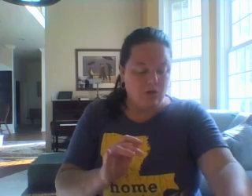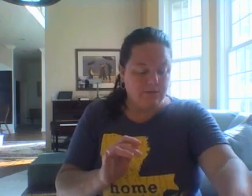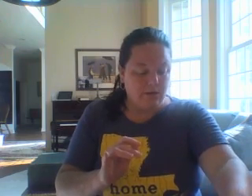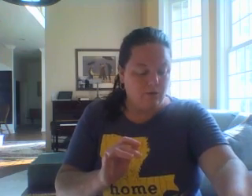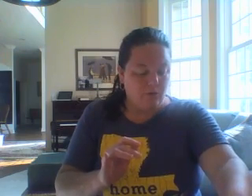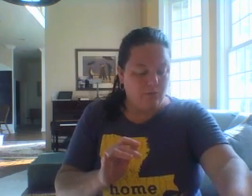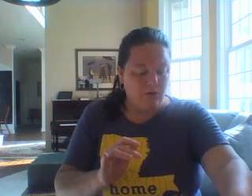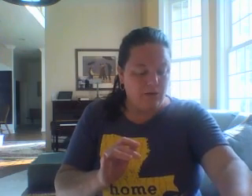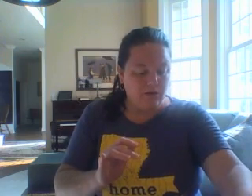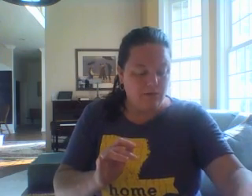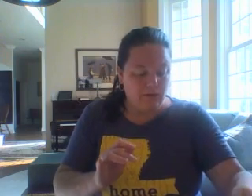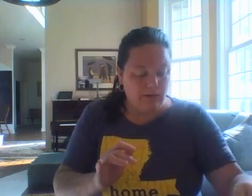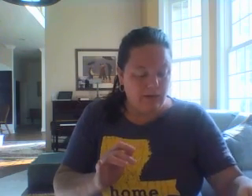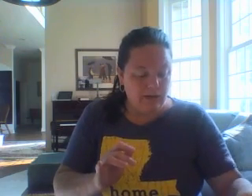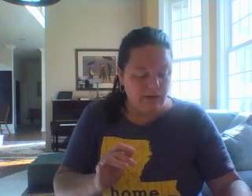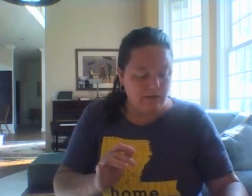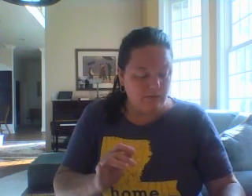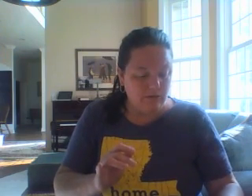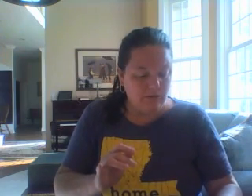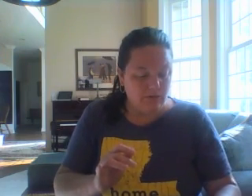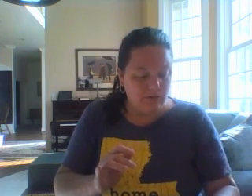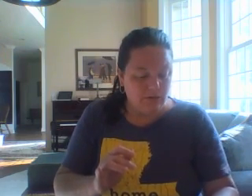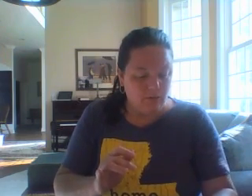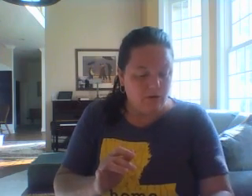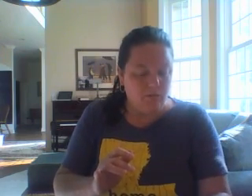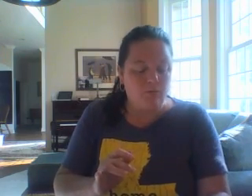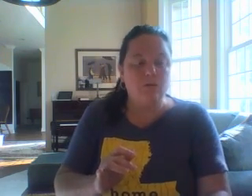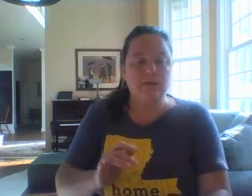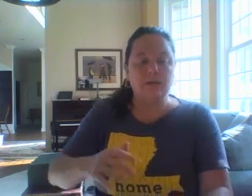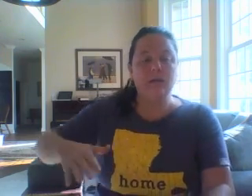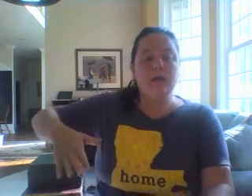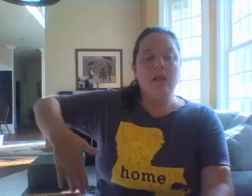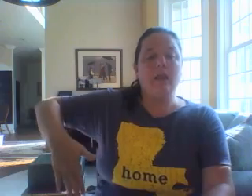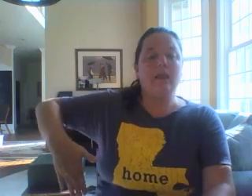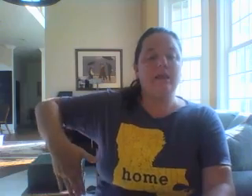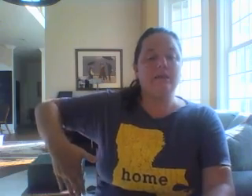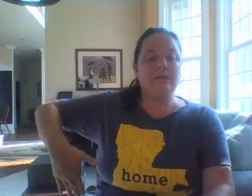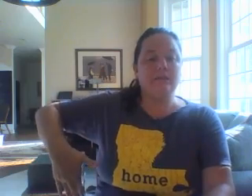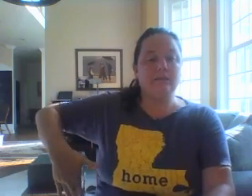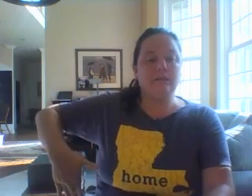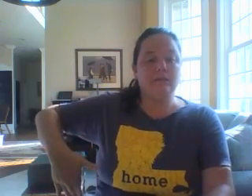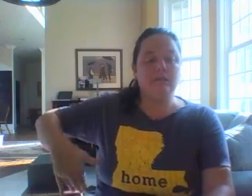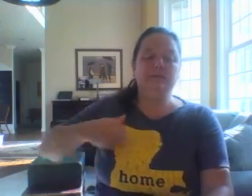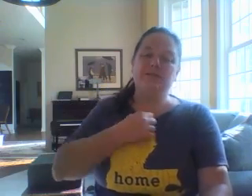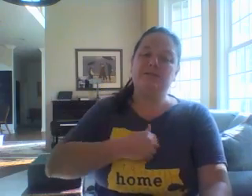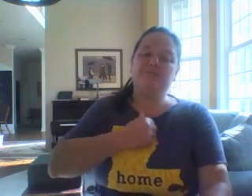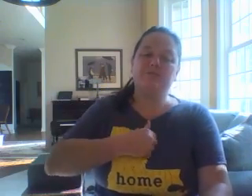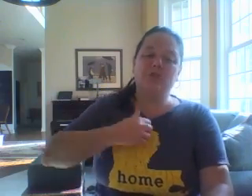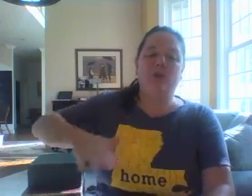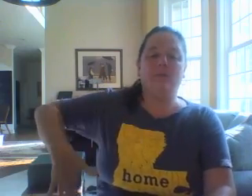Also, I'm going to go ahead and do late, which is on here somewhere, number 14, late. Sorry, I'm